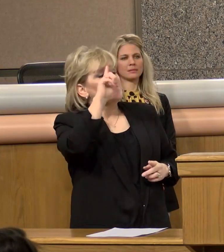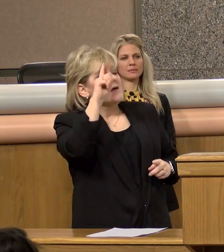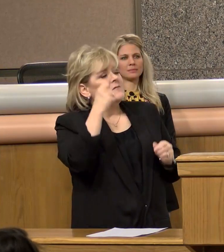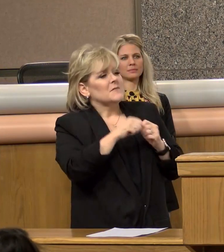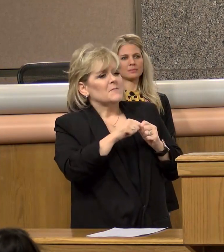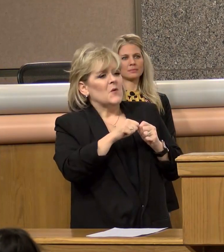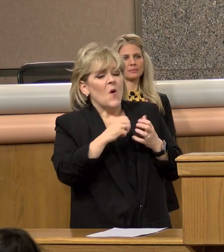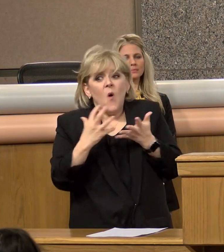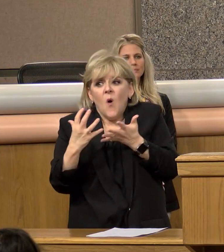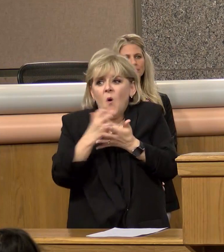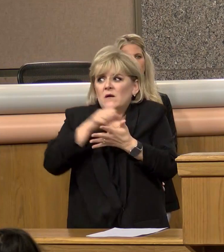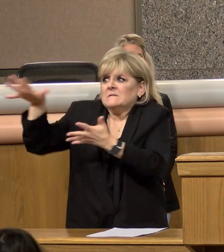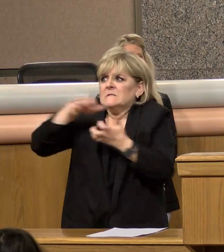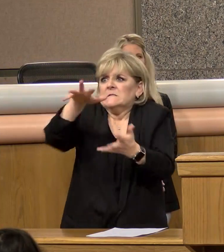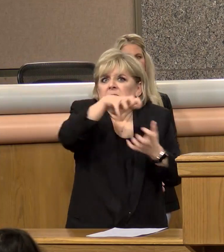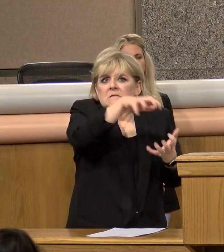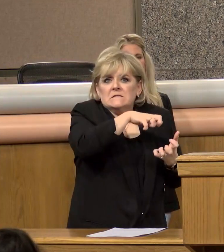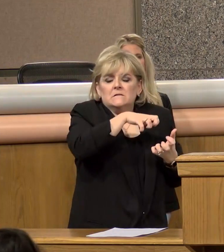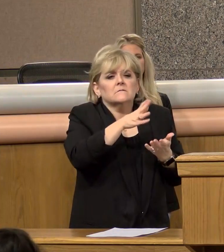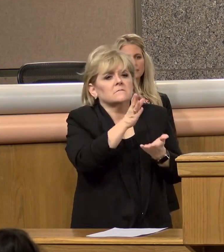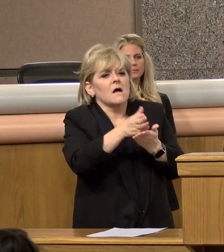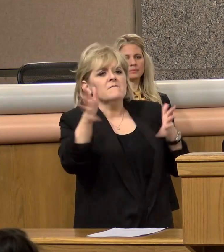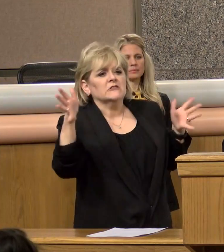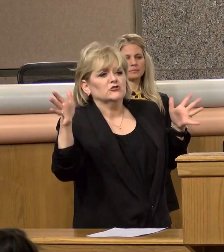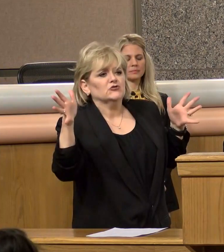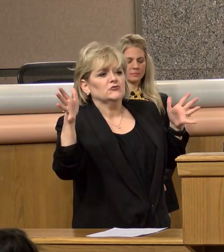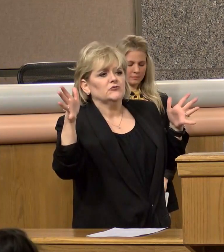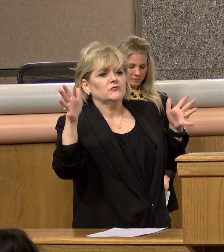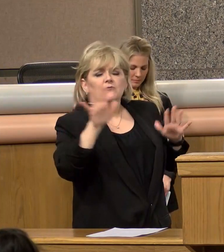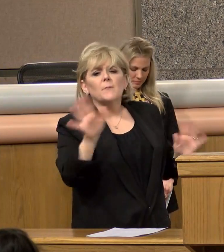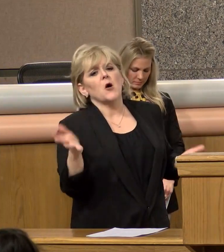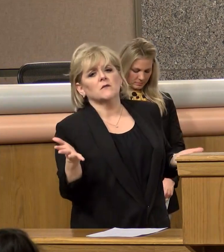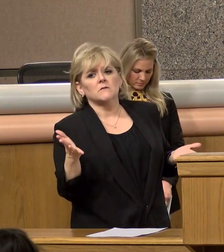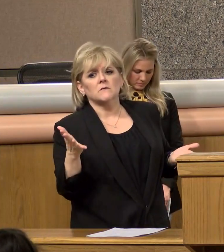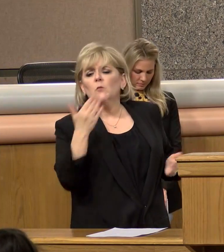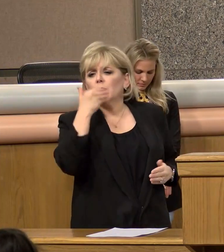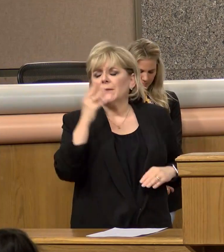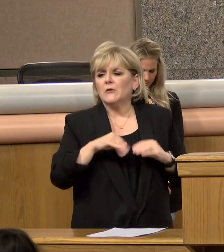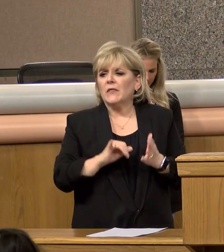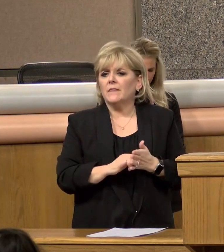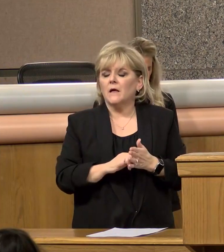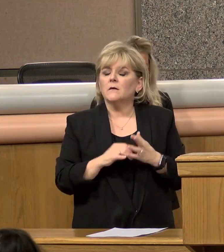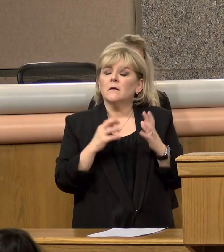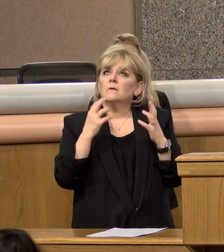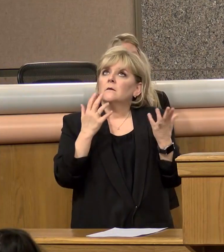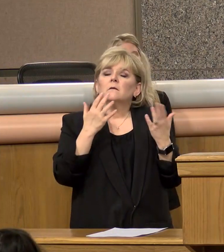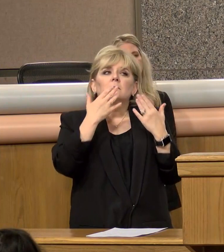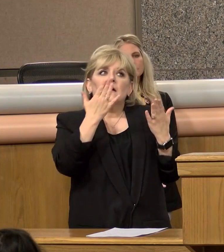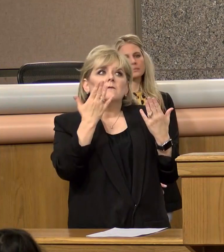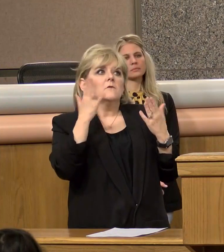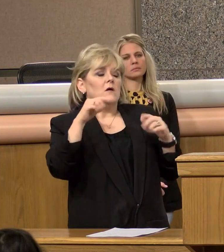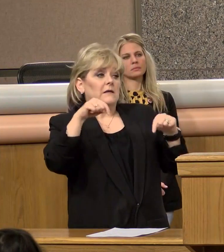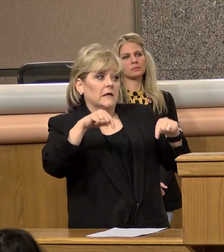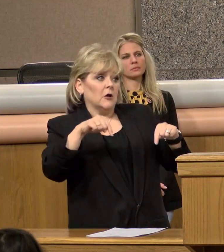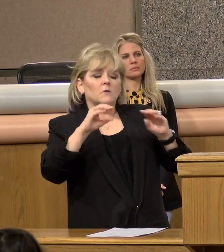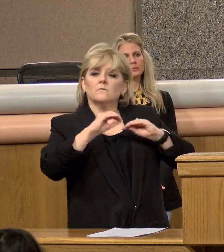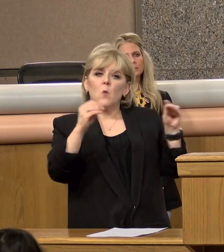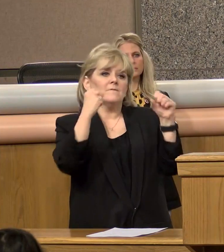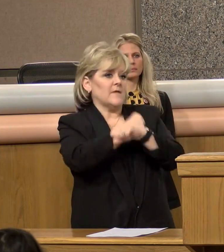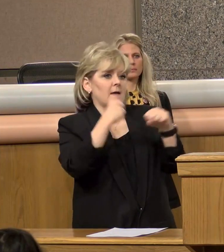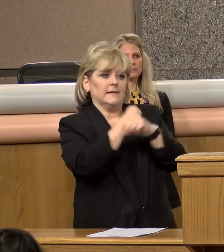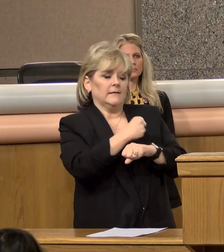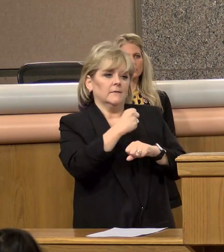Come on. I mean we're better than that. Now thank goodness we don't have fights in our stores and that's going on in other